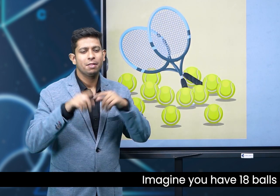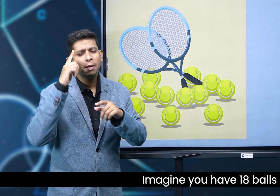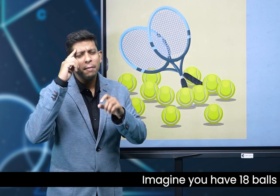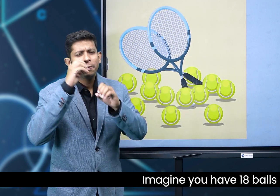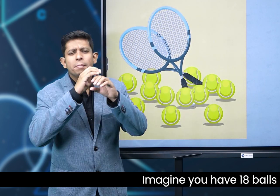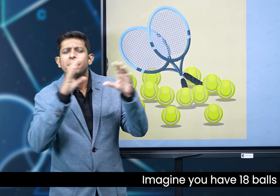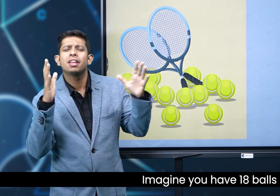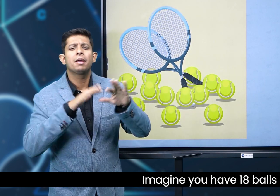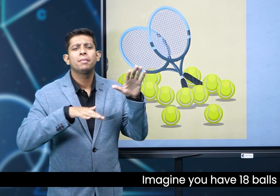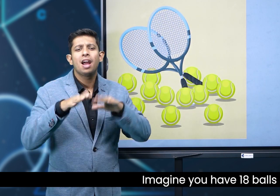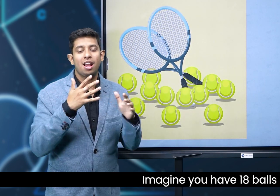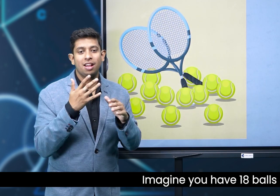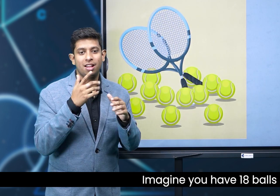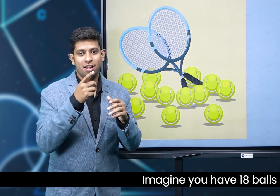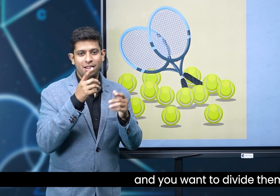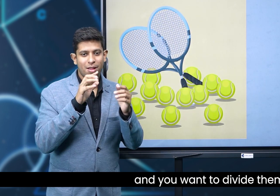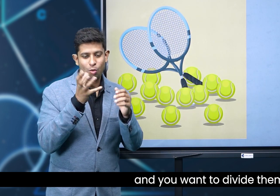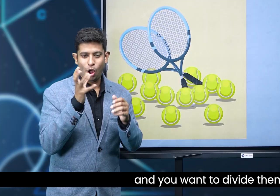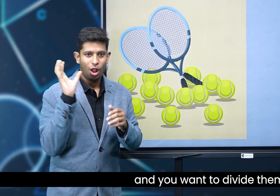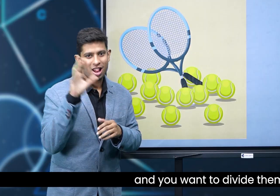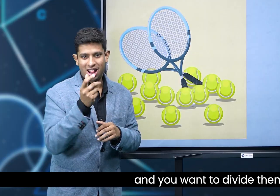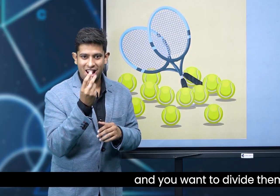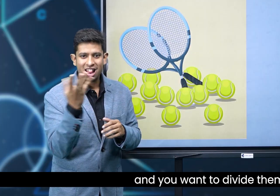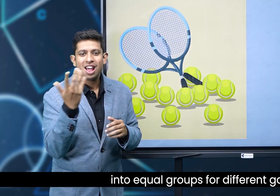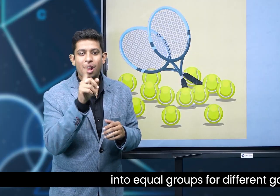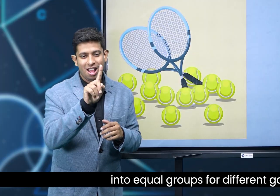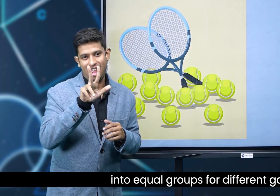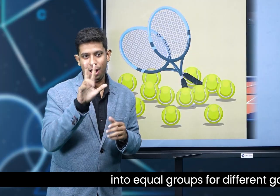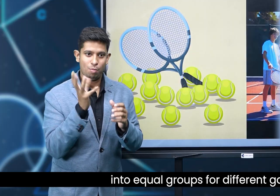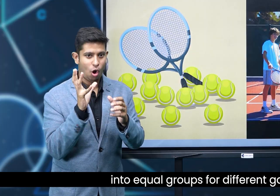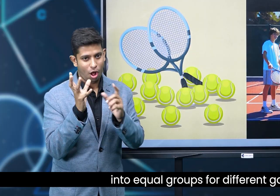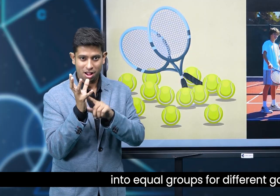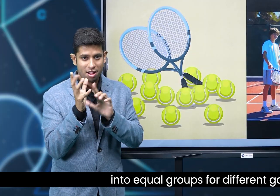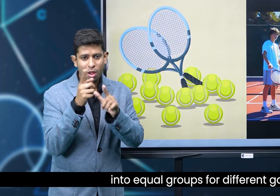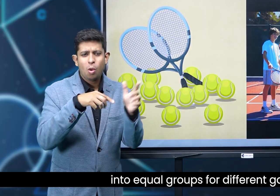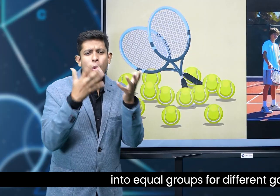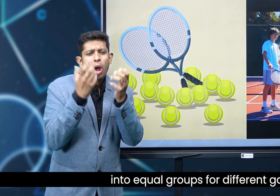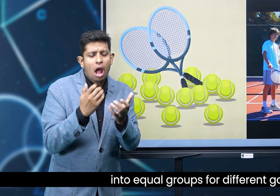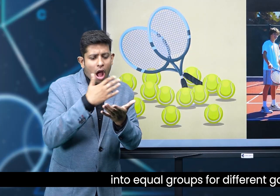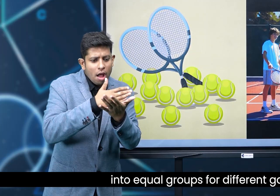Imagine you have 18 balls and you want to divide them into equal groups for different games.